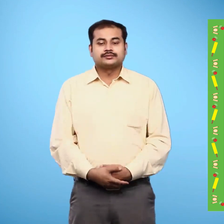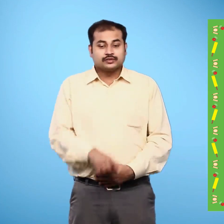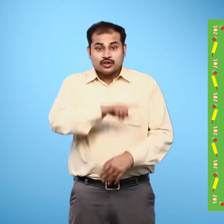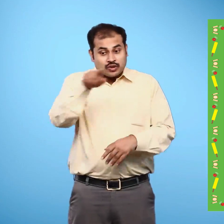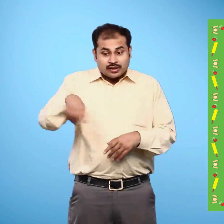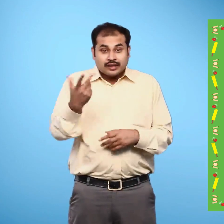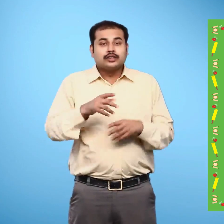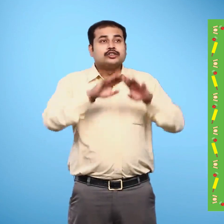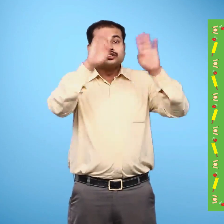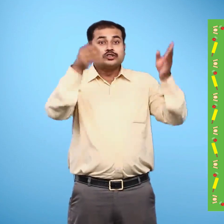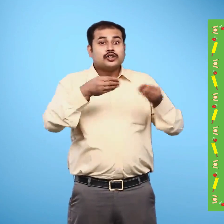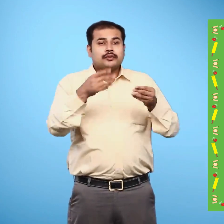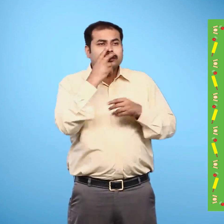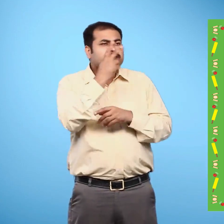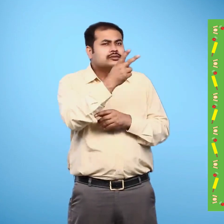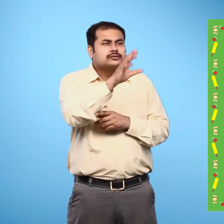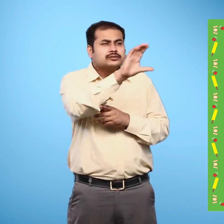are stacked in a shop.